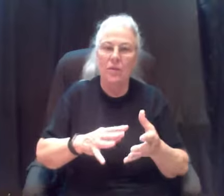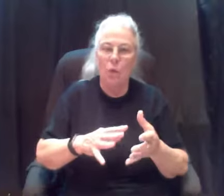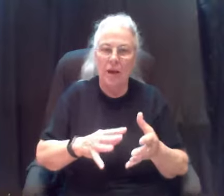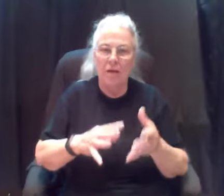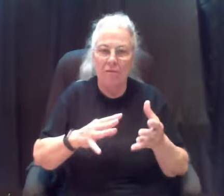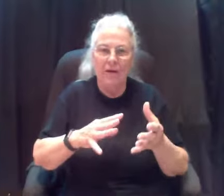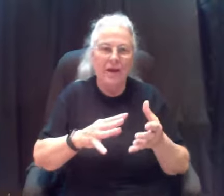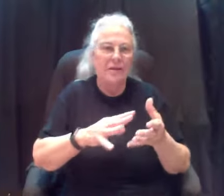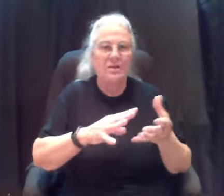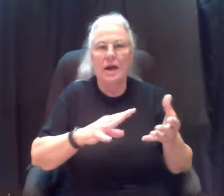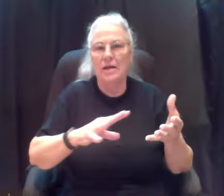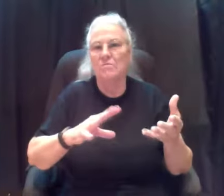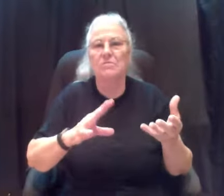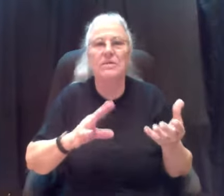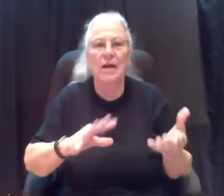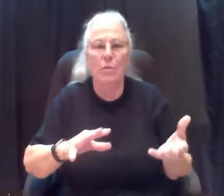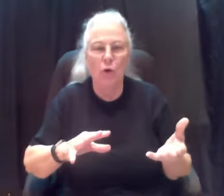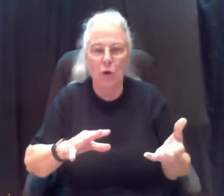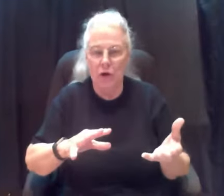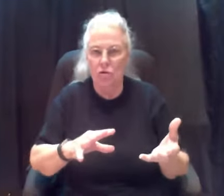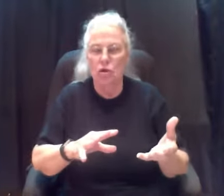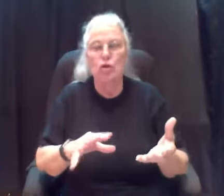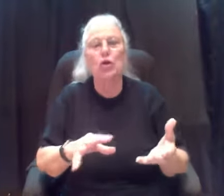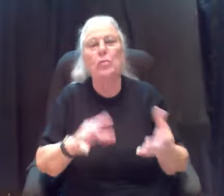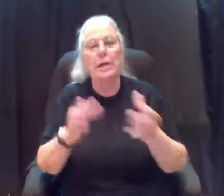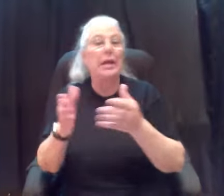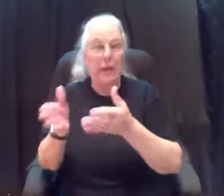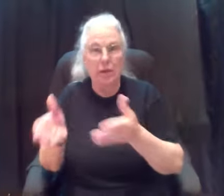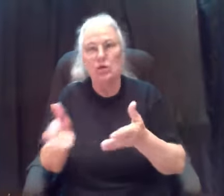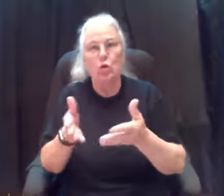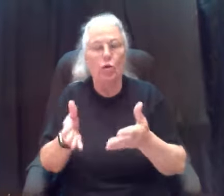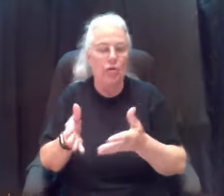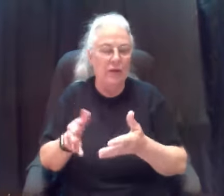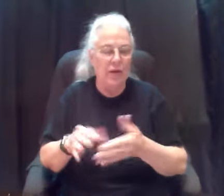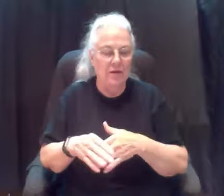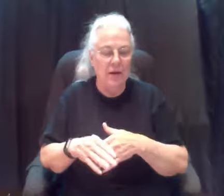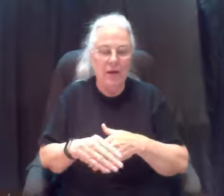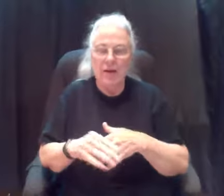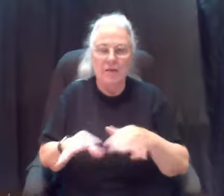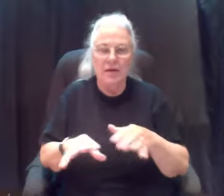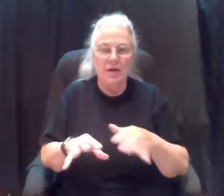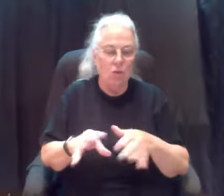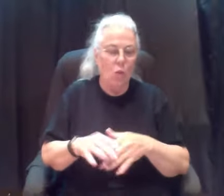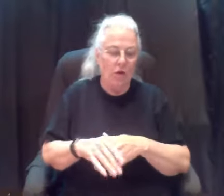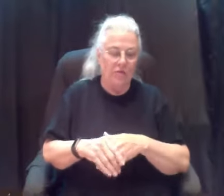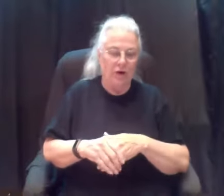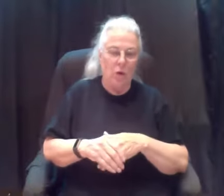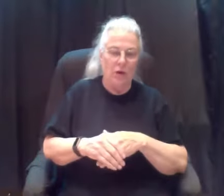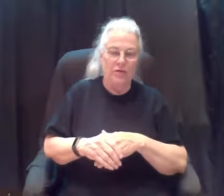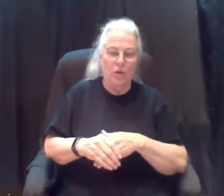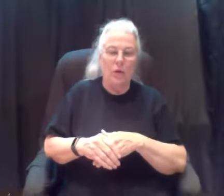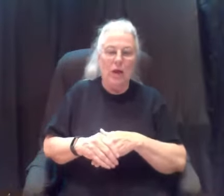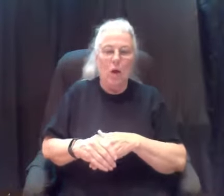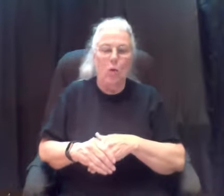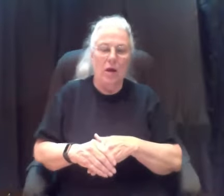way. It's like saying we're going to learn German in English order, and that doesn't work very well. So we are